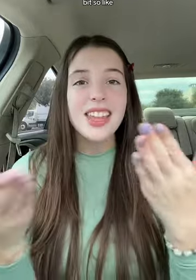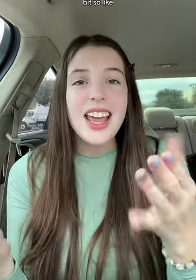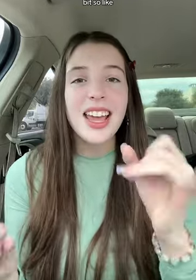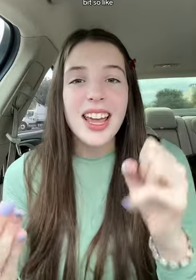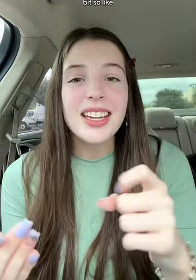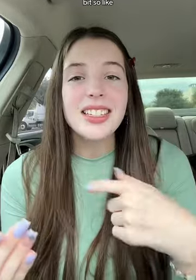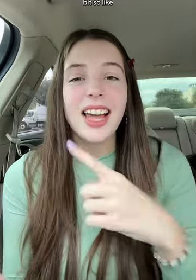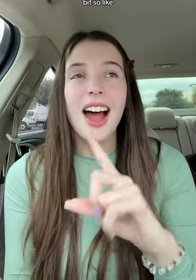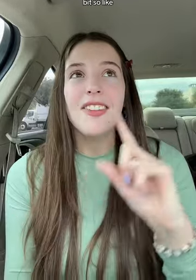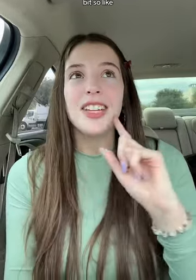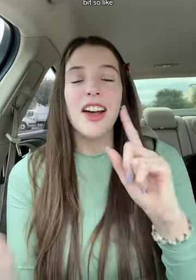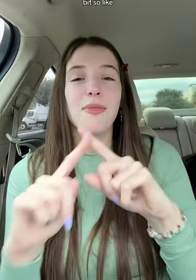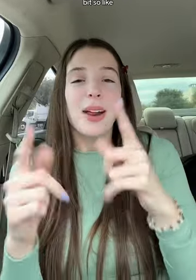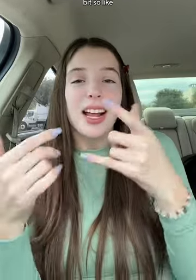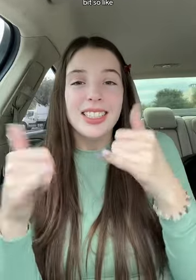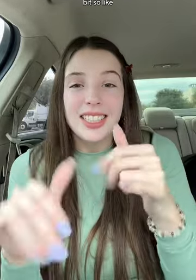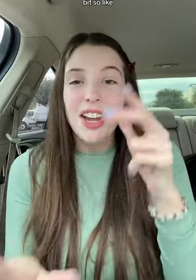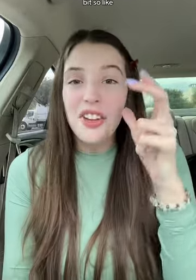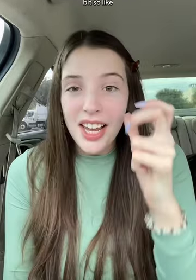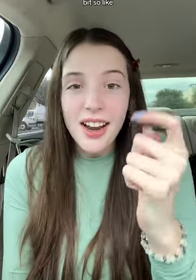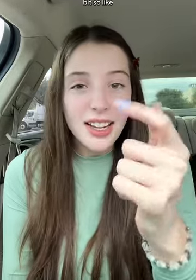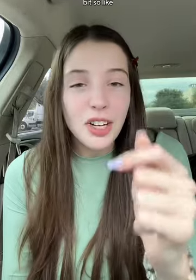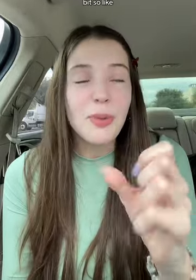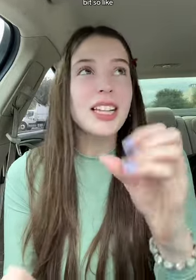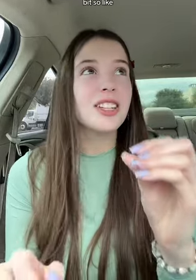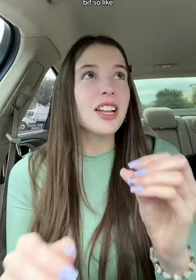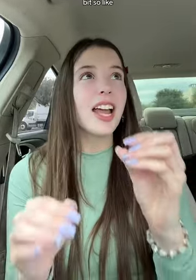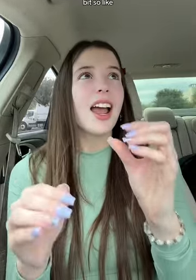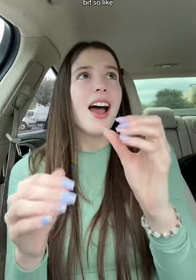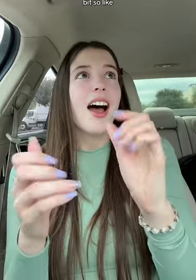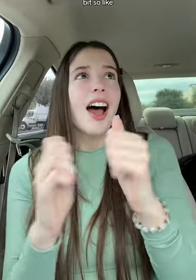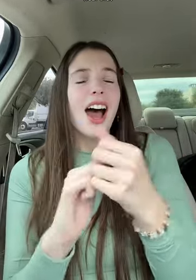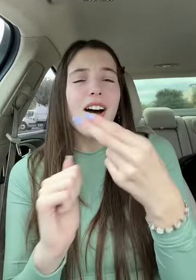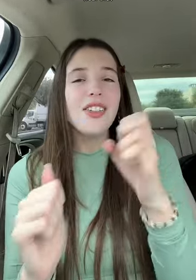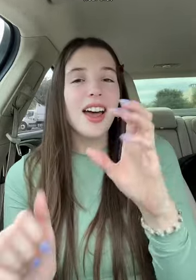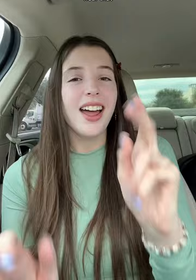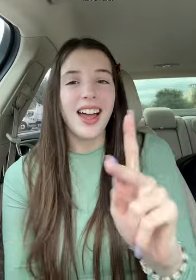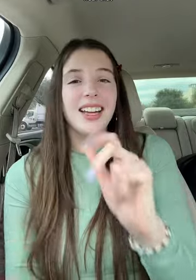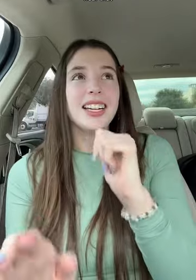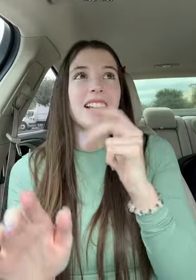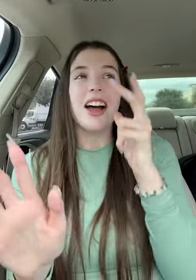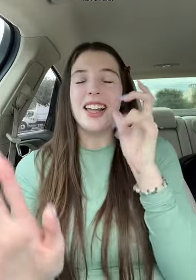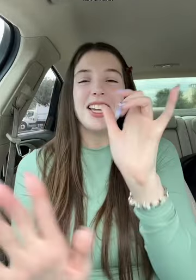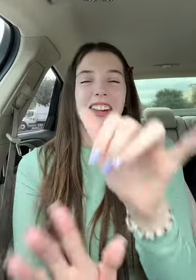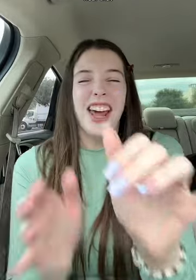thing is that I'm deaf, but I can still hear a little bit. So, like, how the heck did I not hear that?